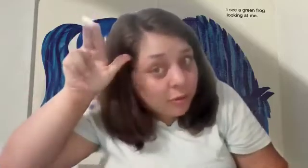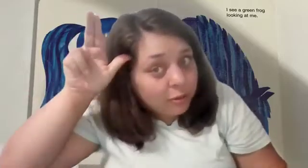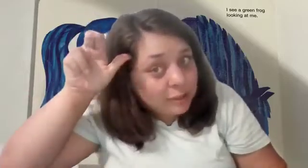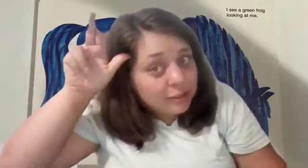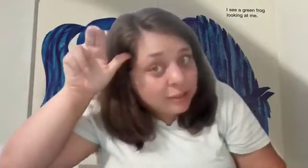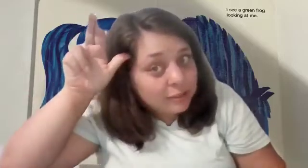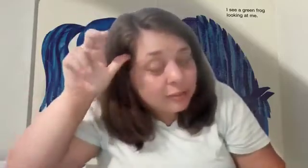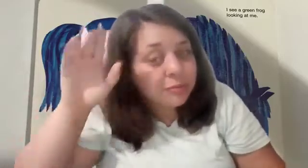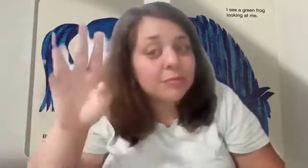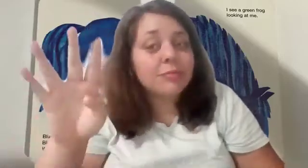horse,